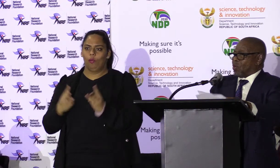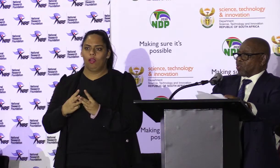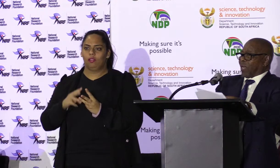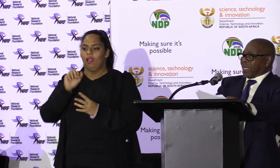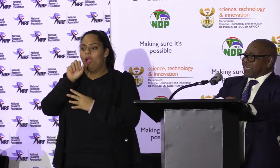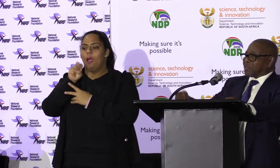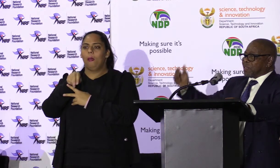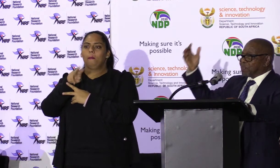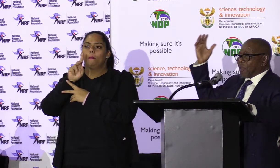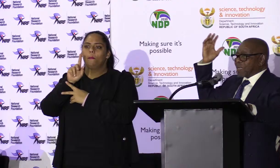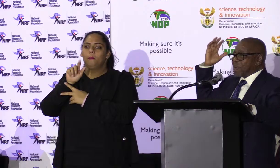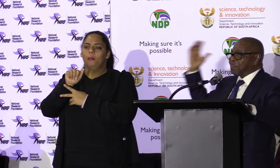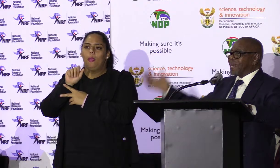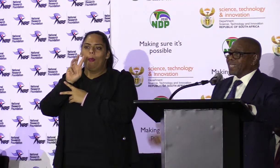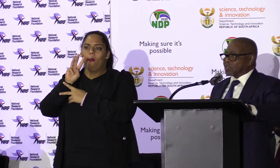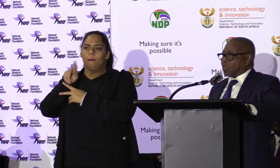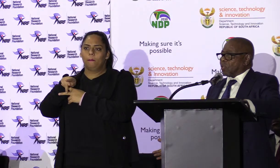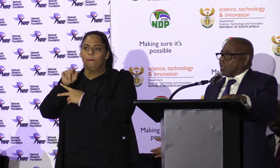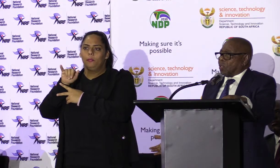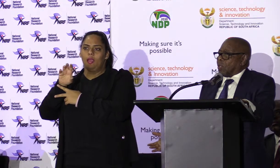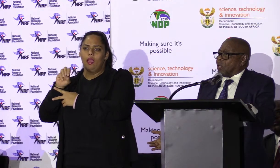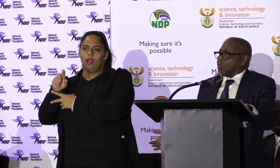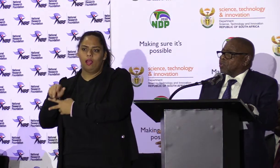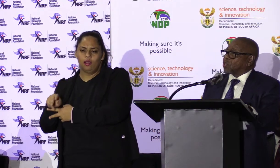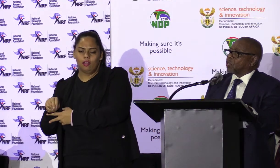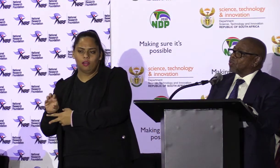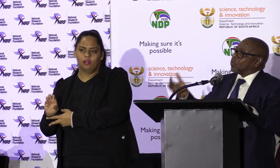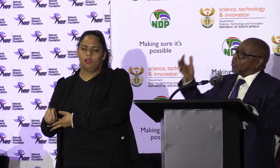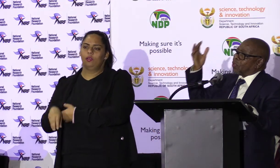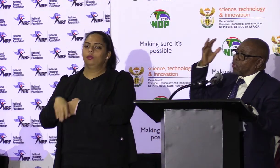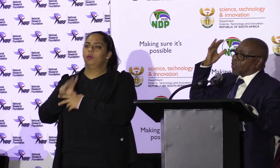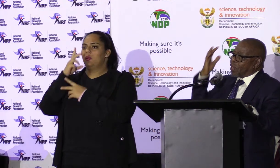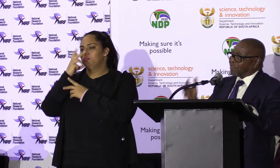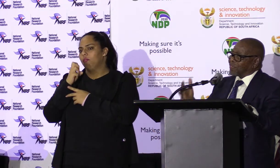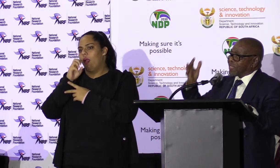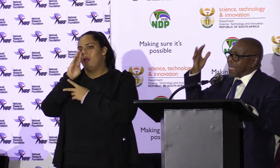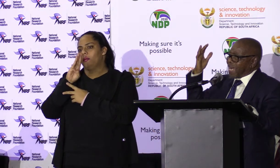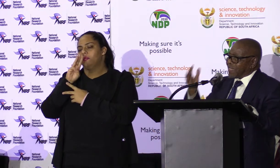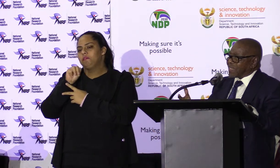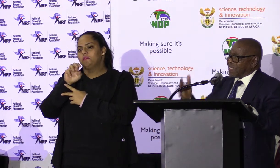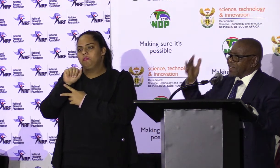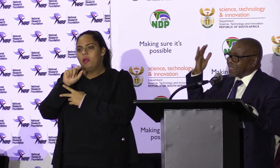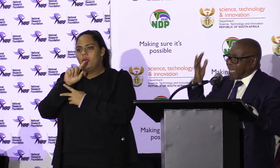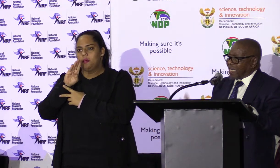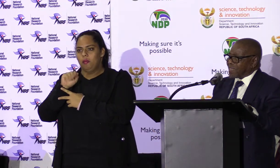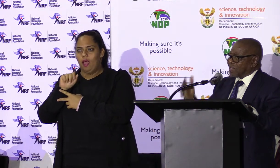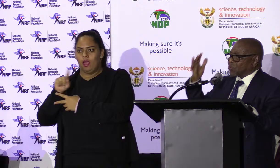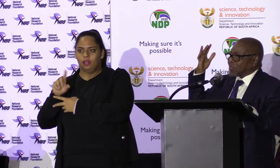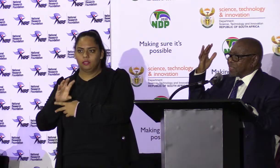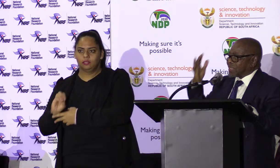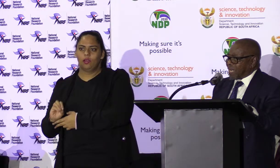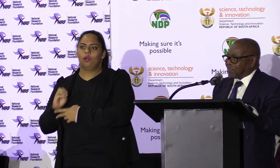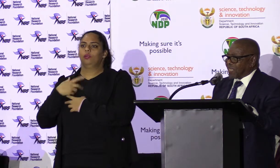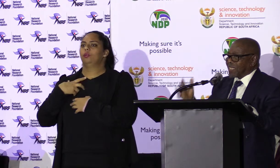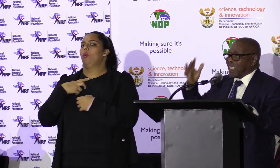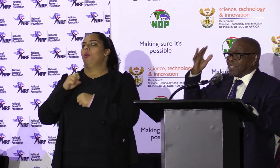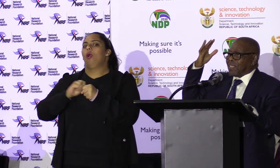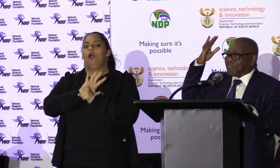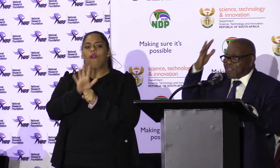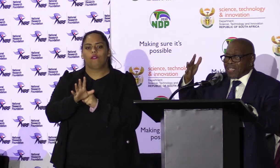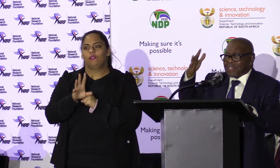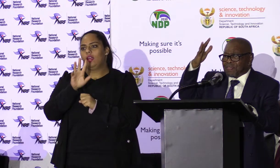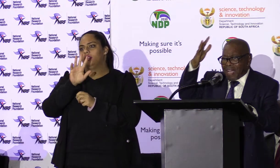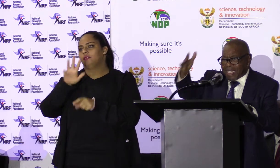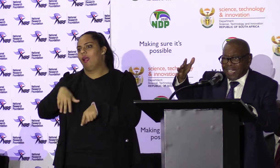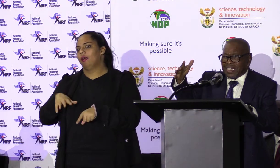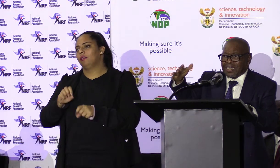Amapiano to Ladysmith Black Mambazo to COVID-19 scientists who discovered